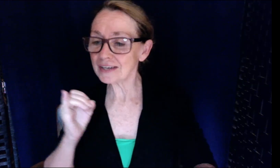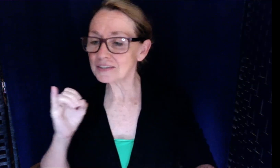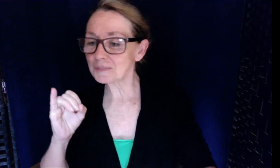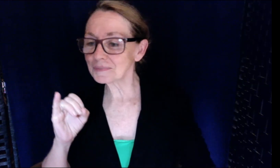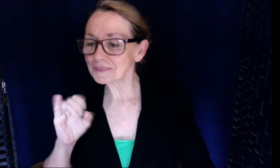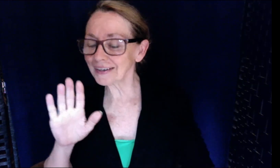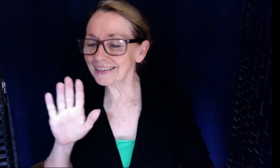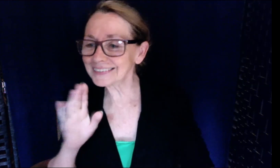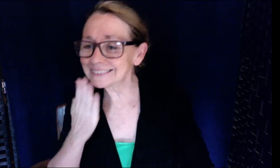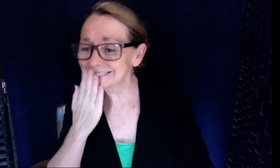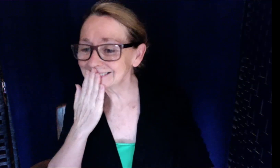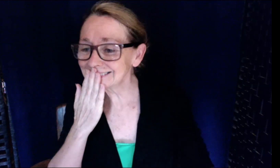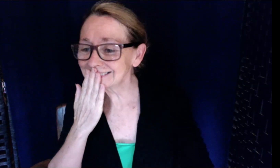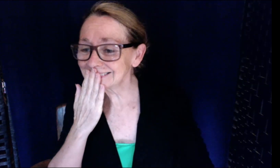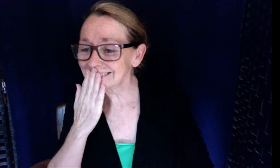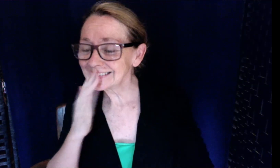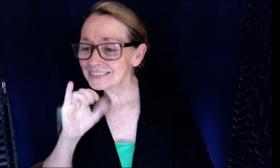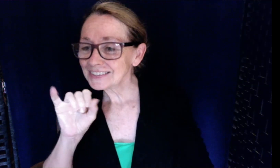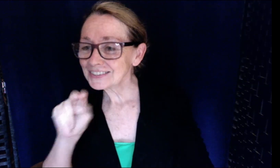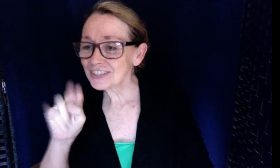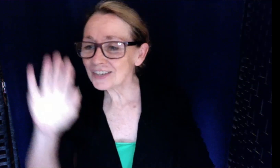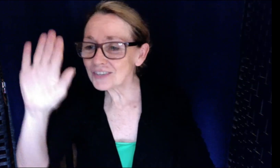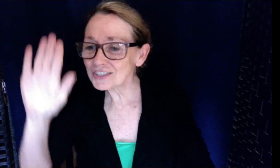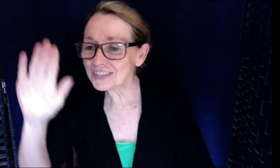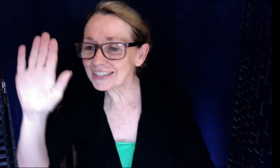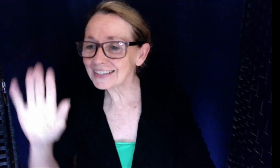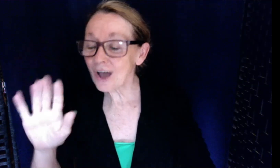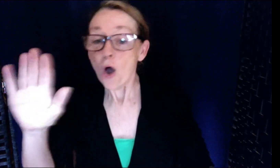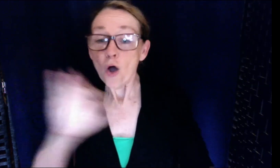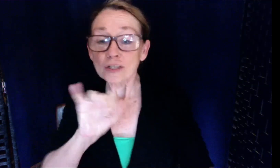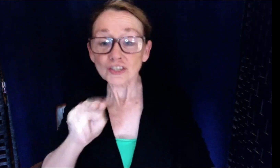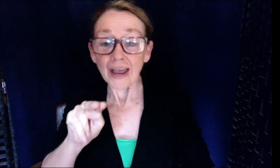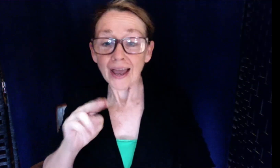up. Bye. Uh-oh. Oh wait, Jan, I'm Jan. sorry, Jan.